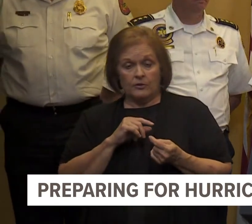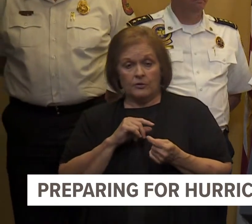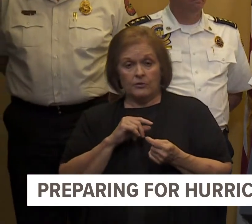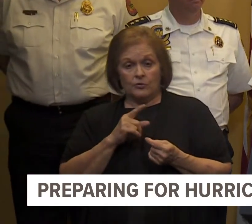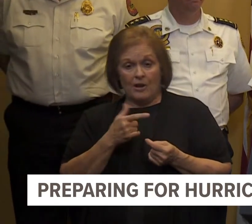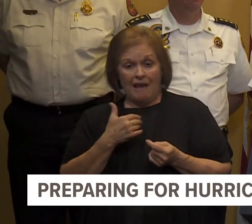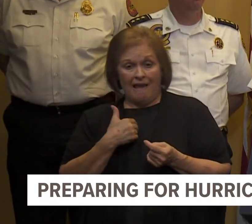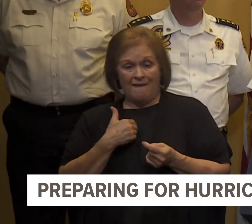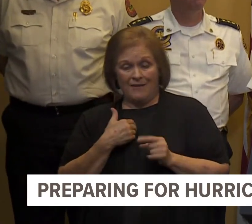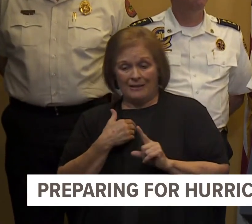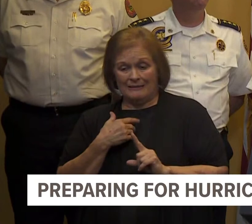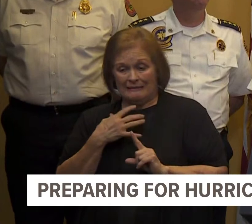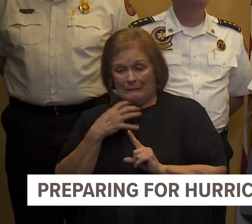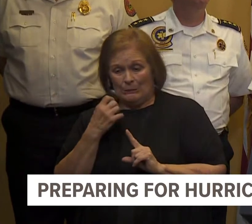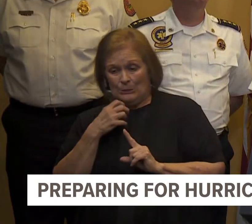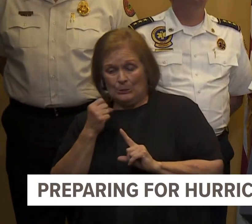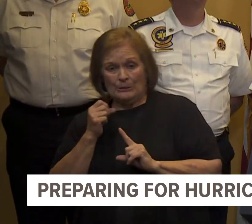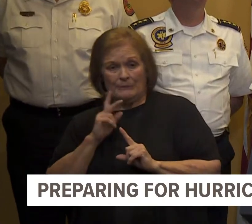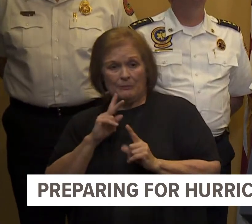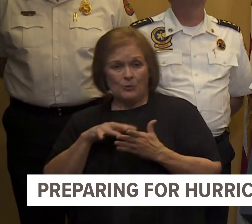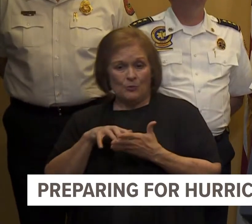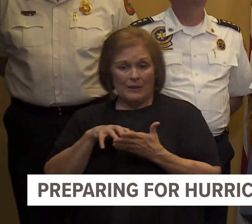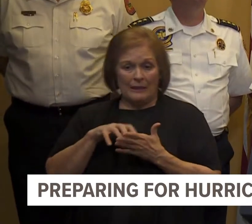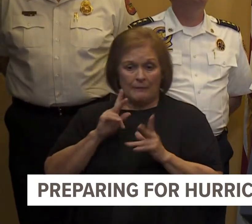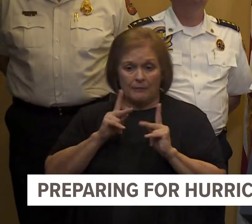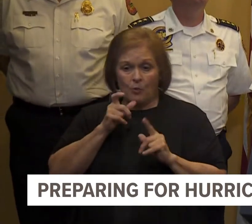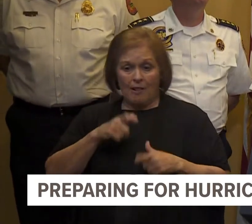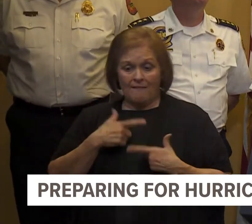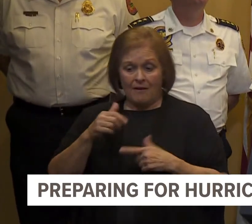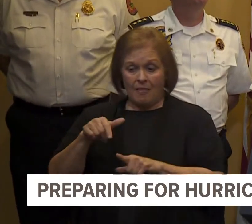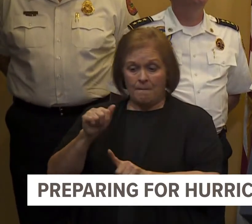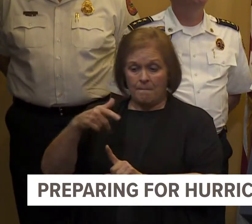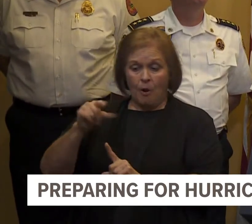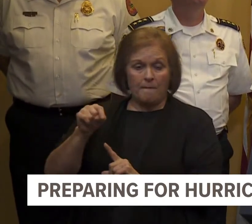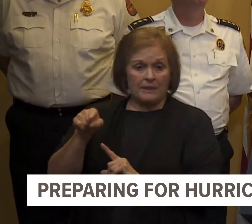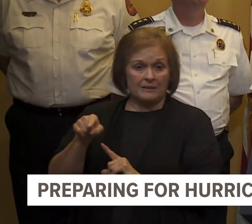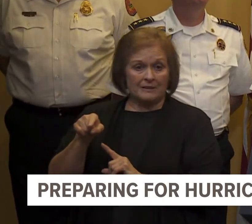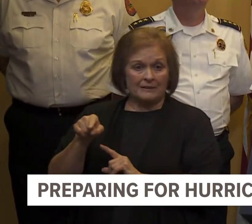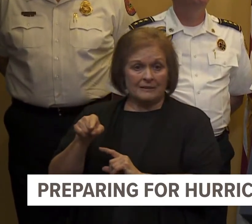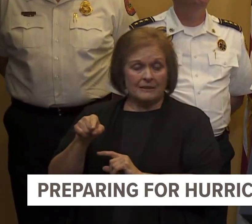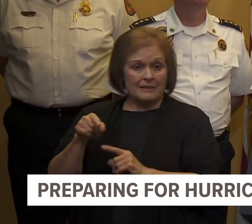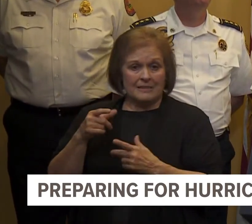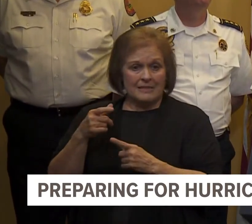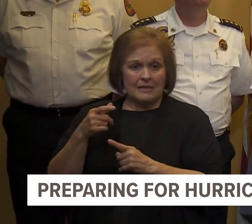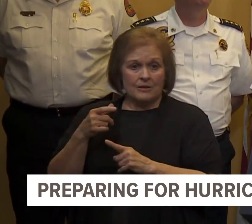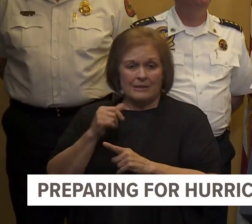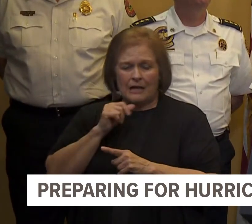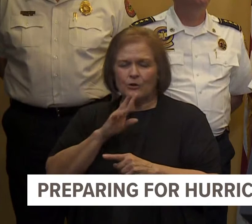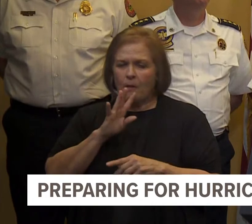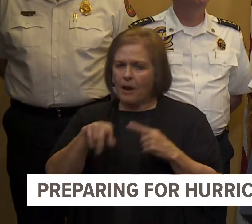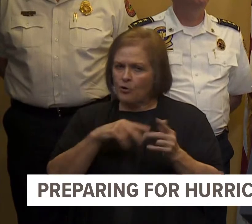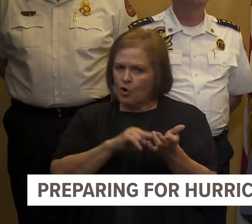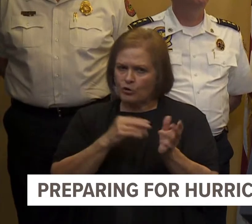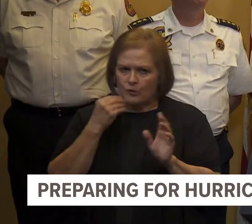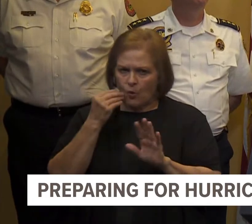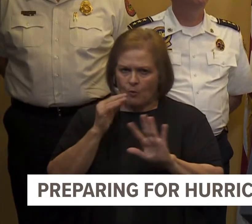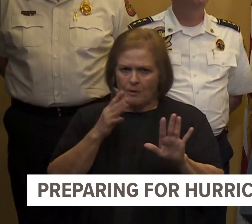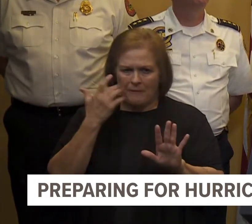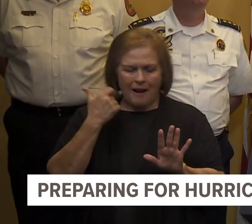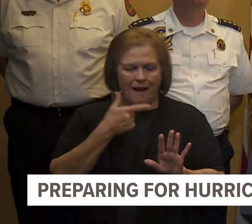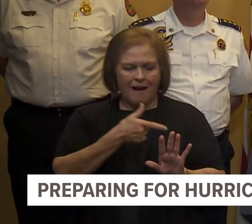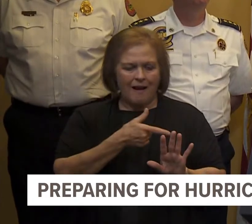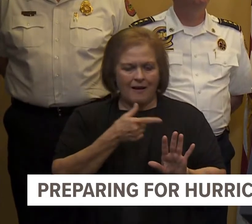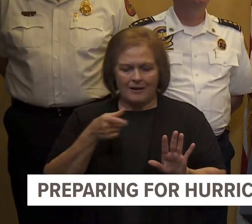essentially elderly and vulnerable folks living in apartments, and like she said, we're not talking about nursing homes. There's no care